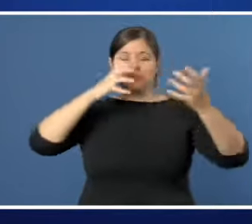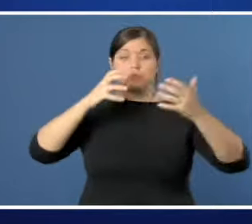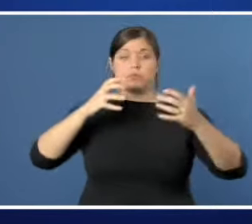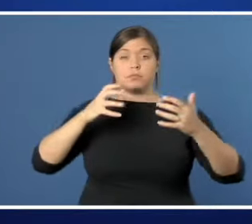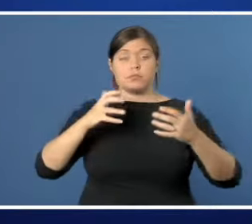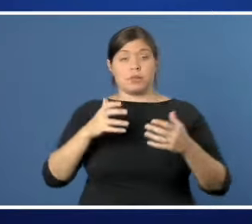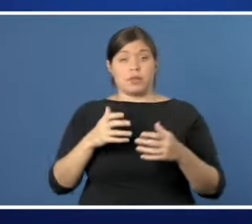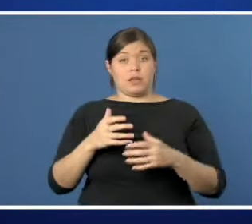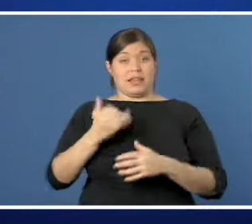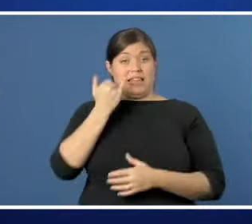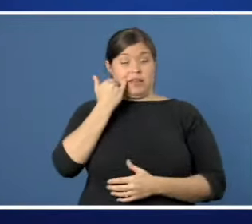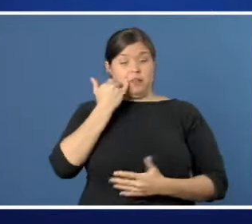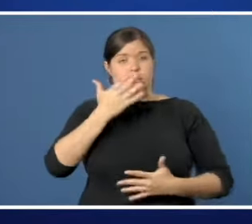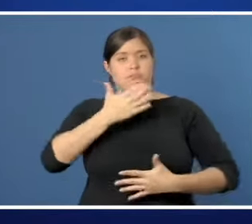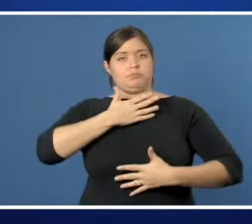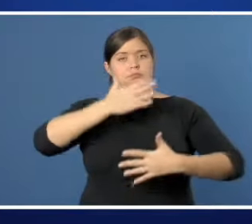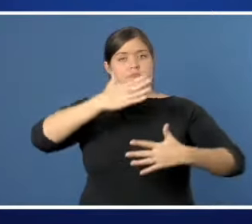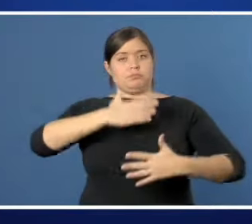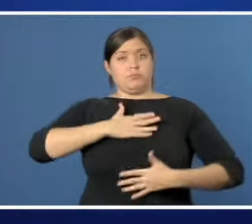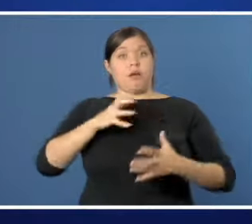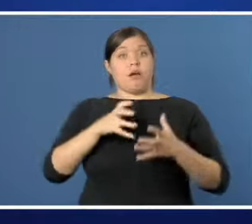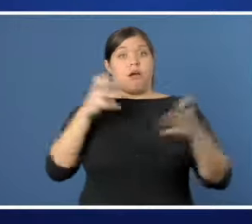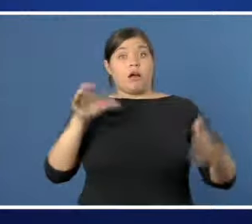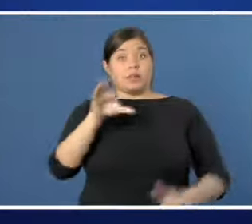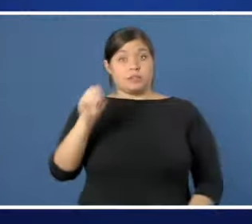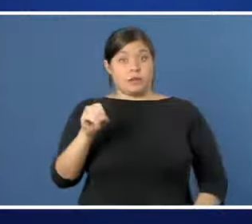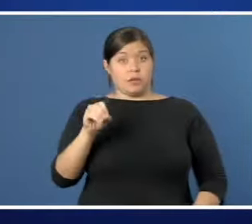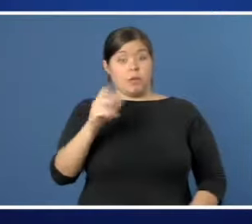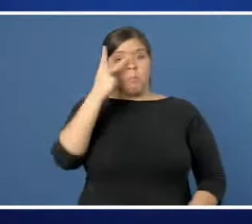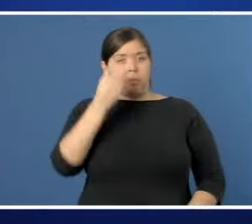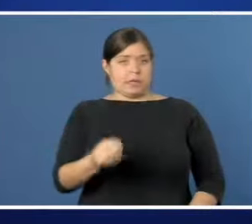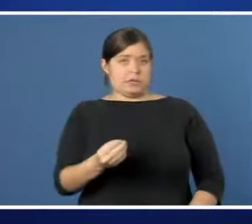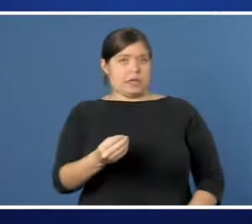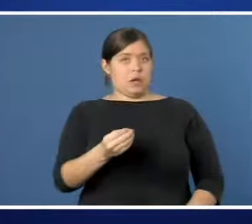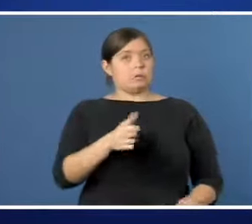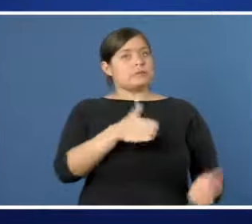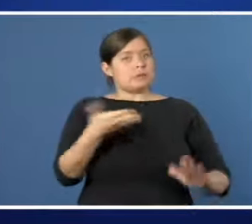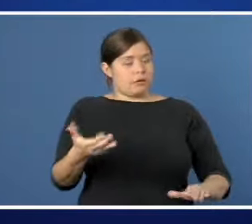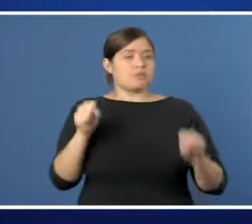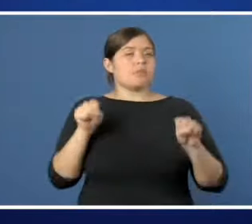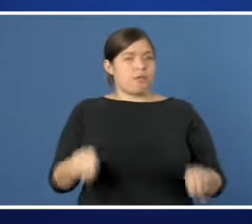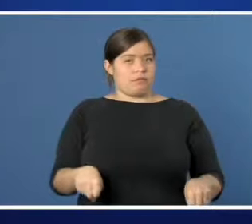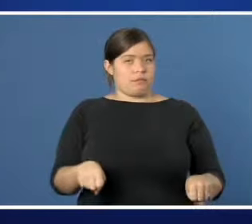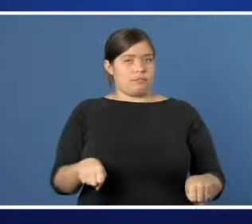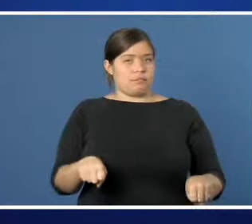High levels of CO inhalation can cause loss of consciousness and death.